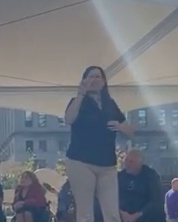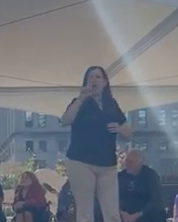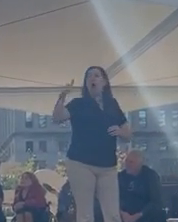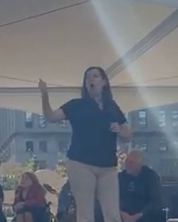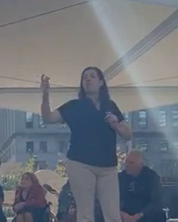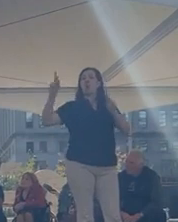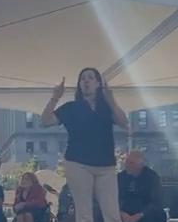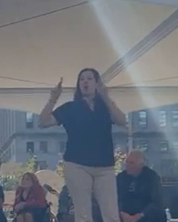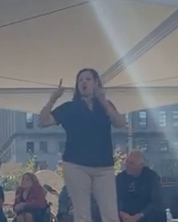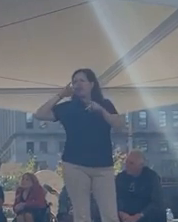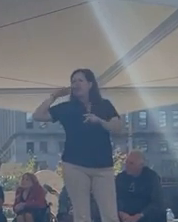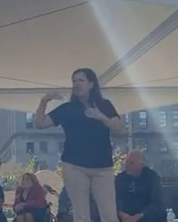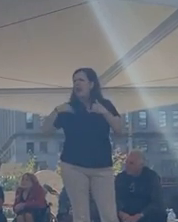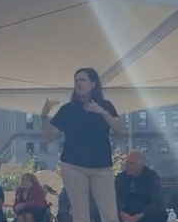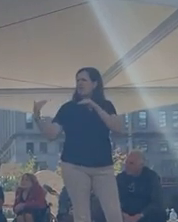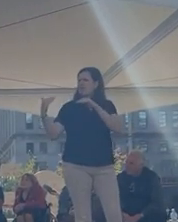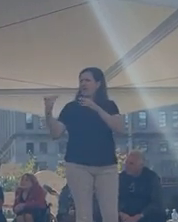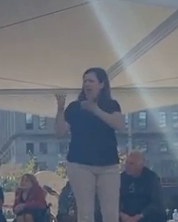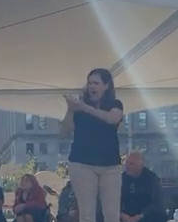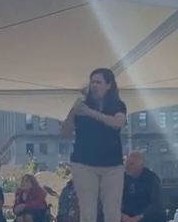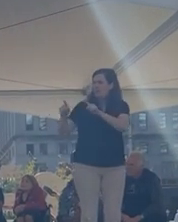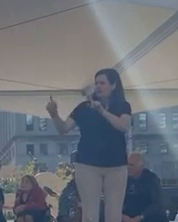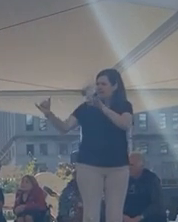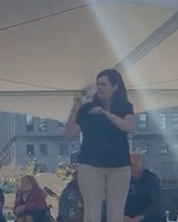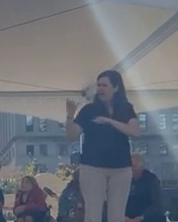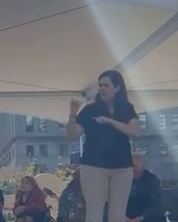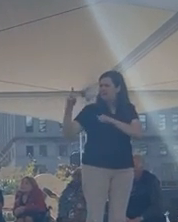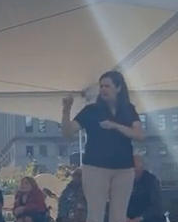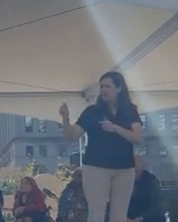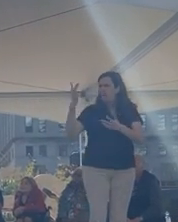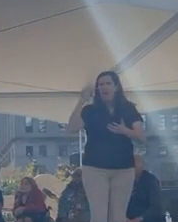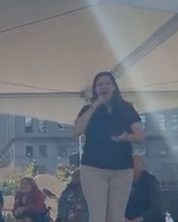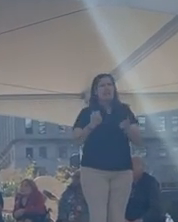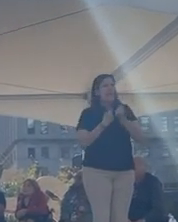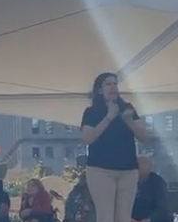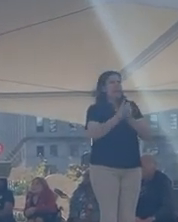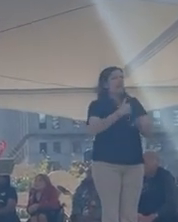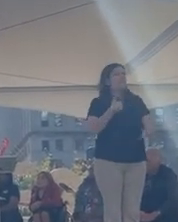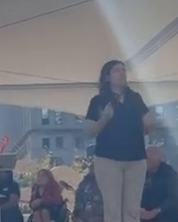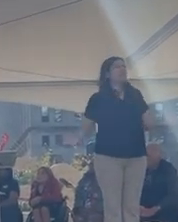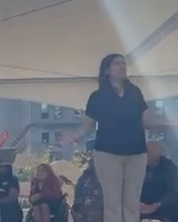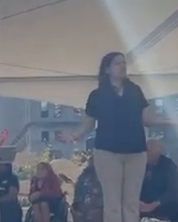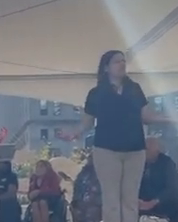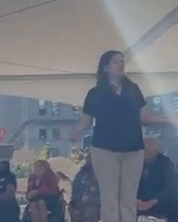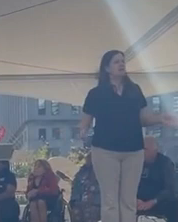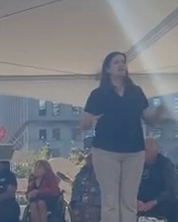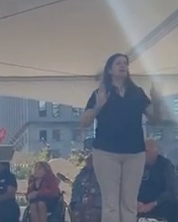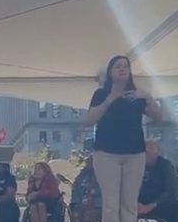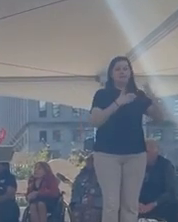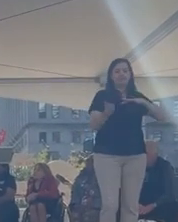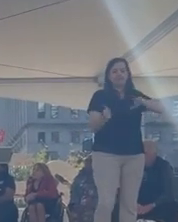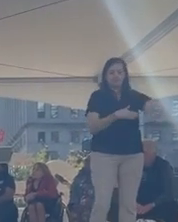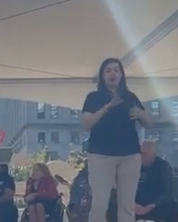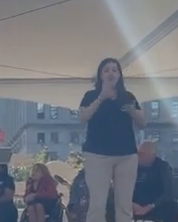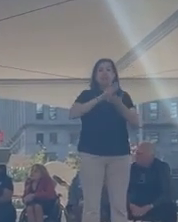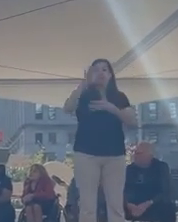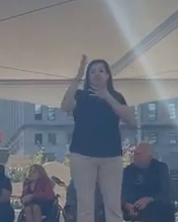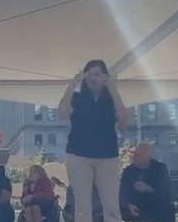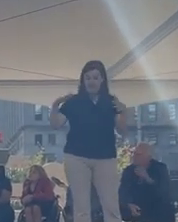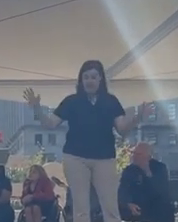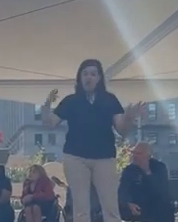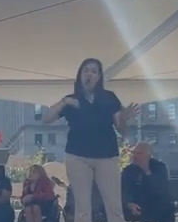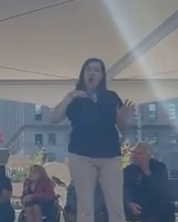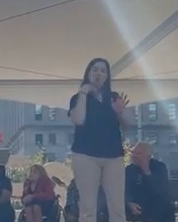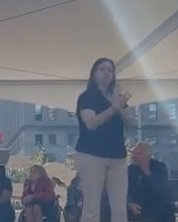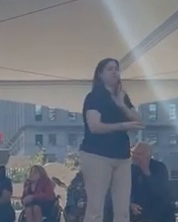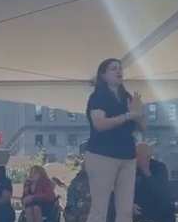my same disabilities, so why didn't I get accommodated? After college, I jumped straight into a local